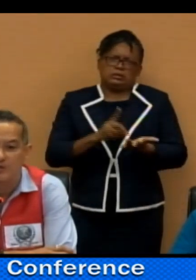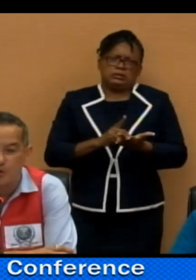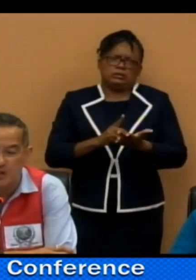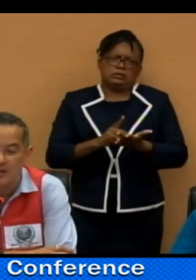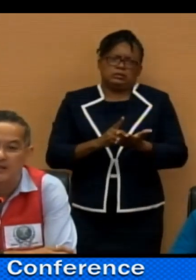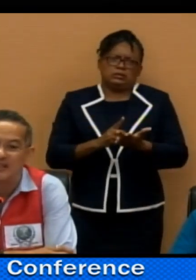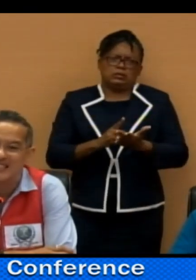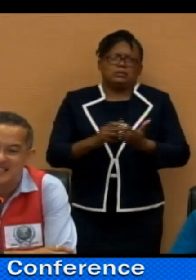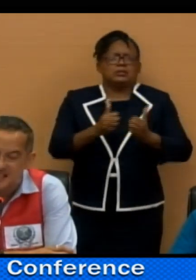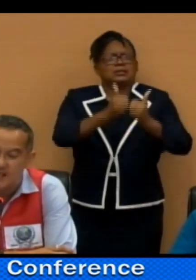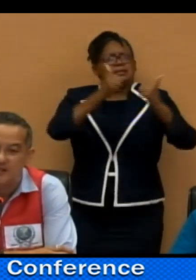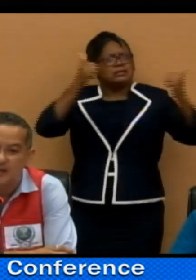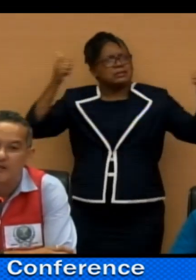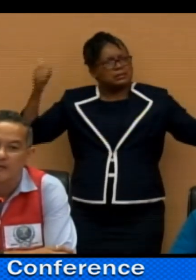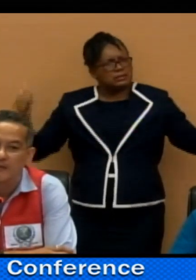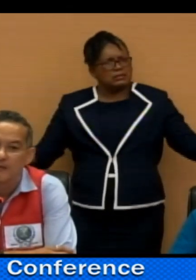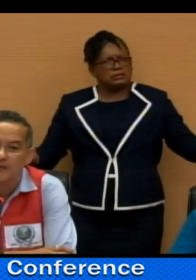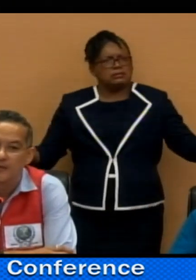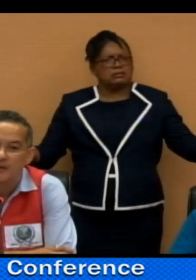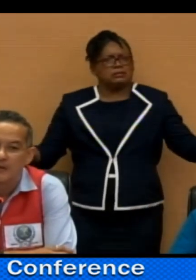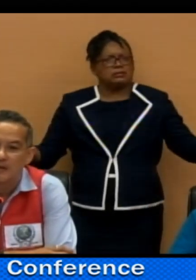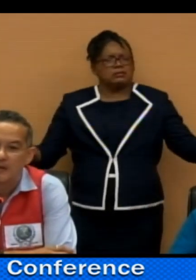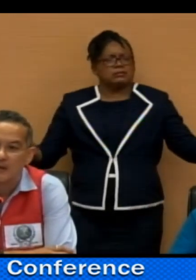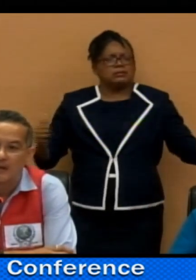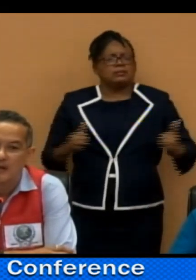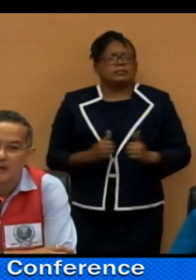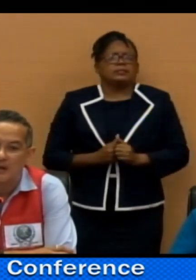the social distancing.